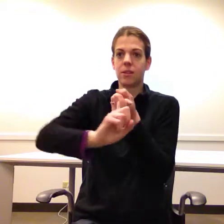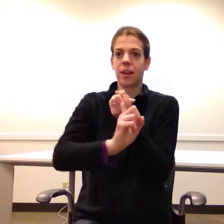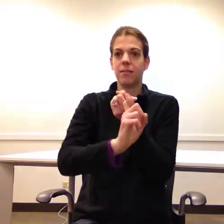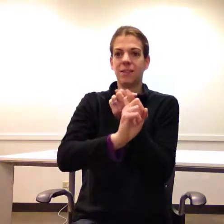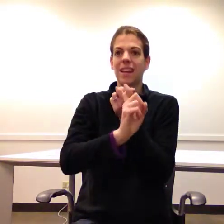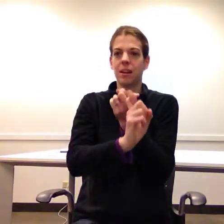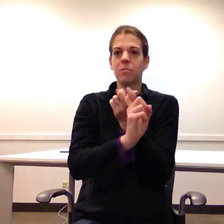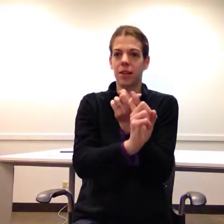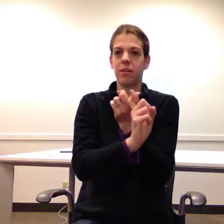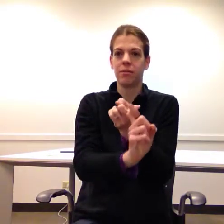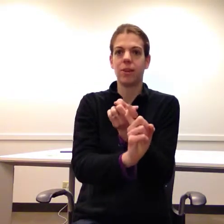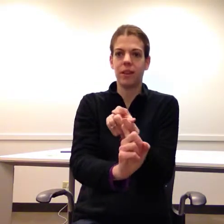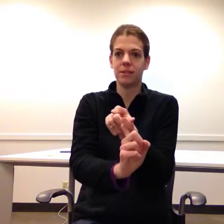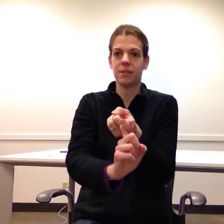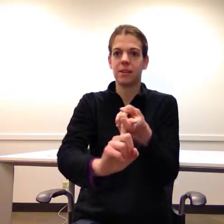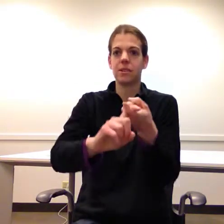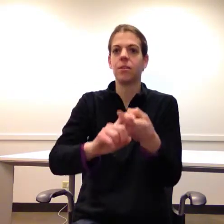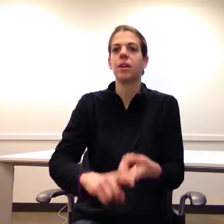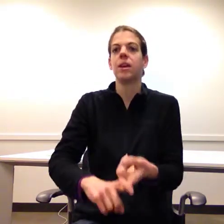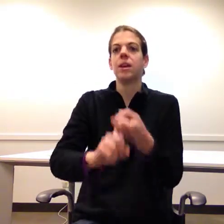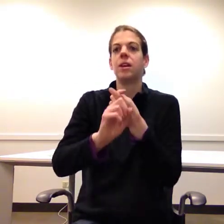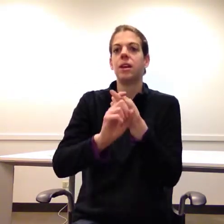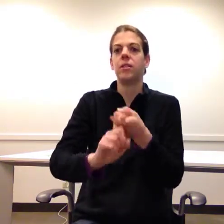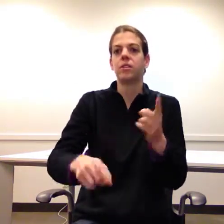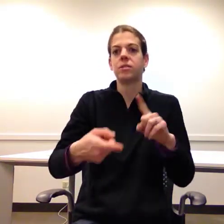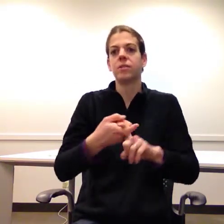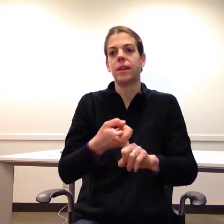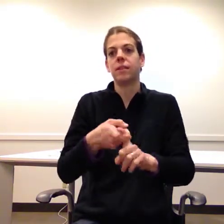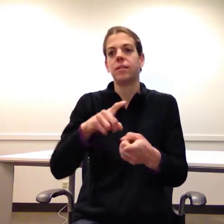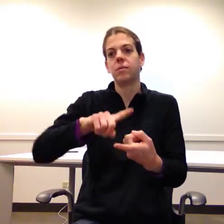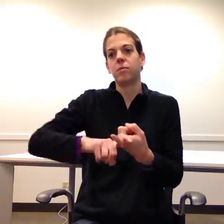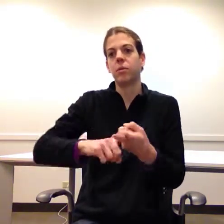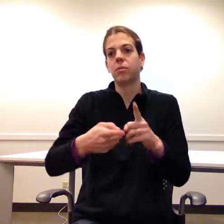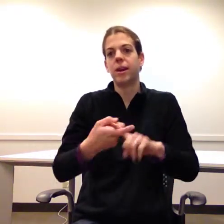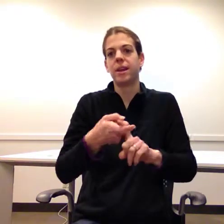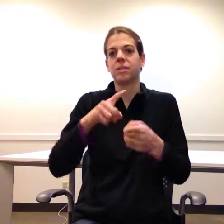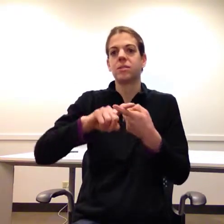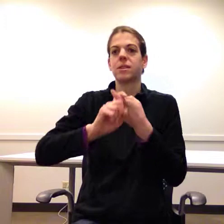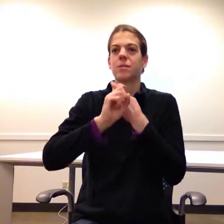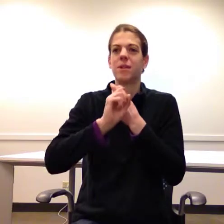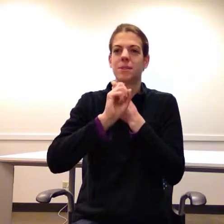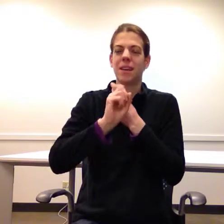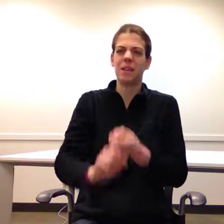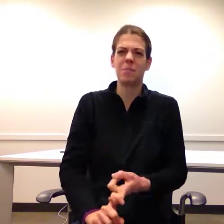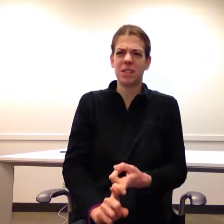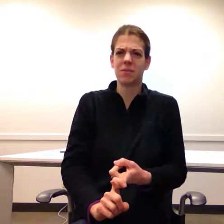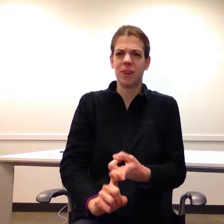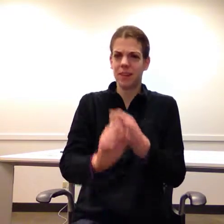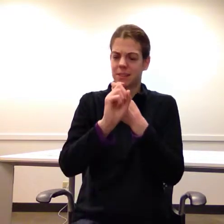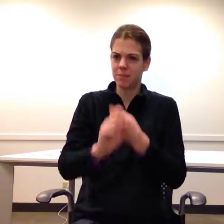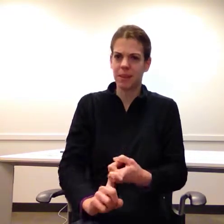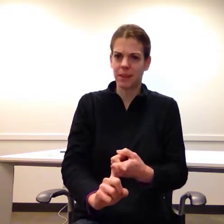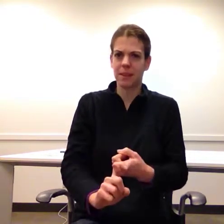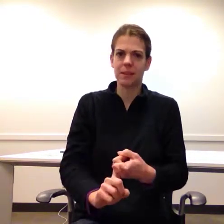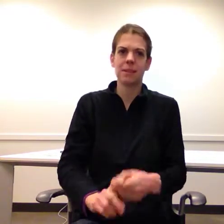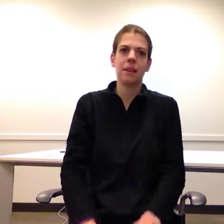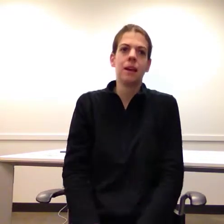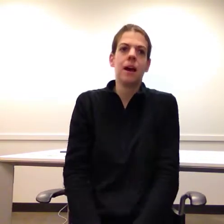kind of link them like your friends. So you can either do like both ways, or sometimes I think best friend is something like this.